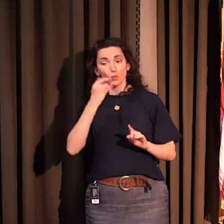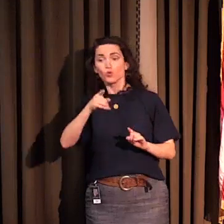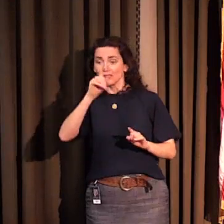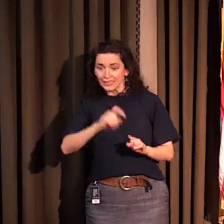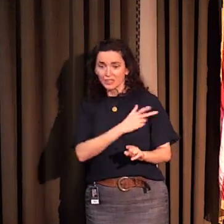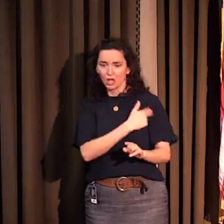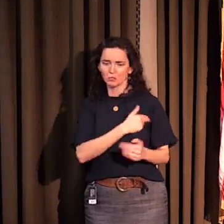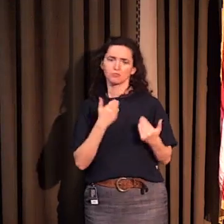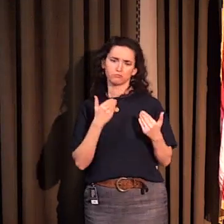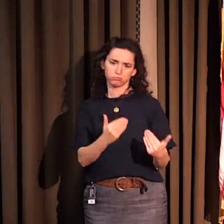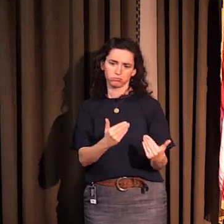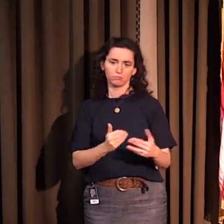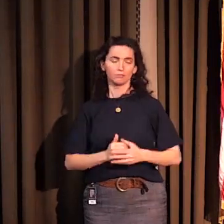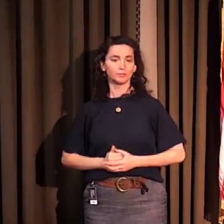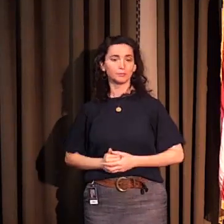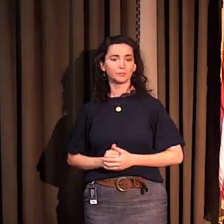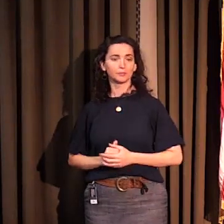now.